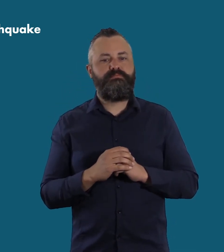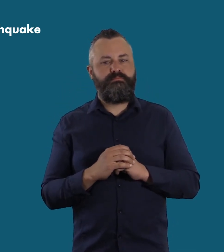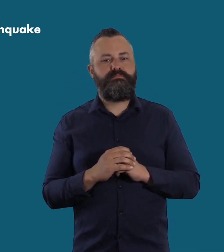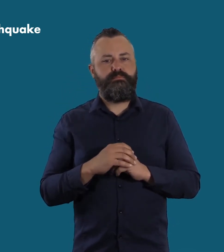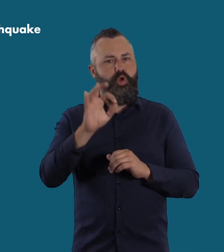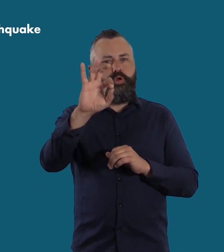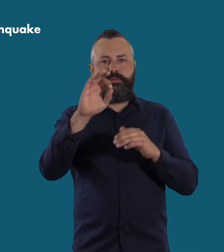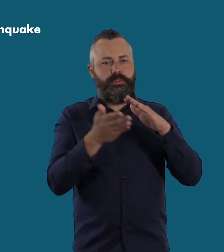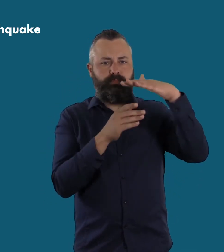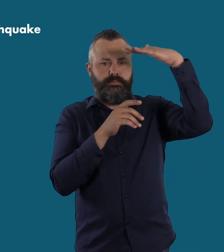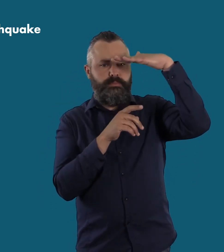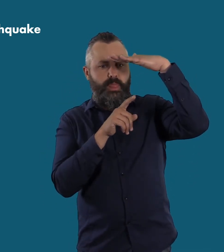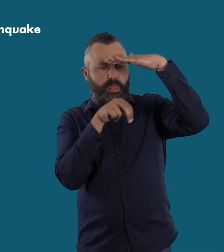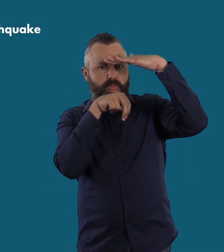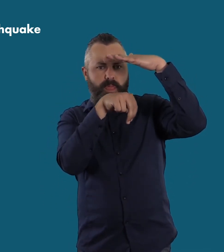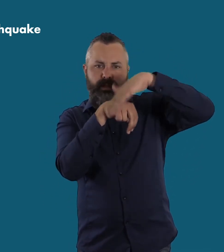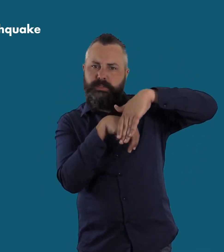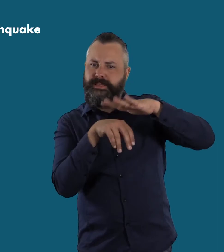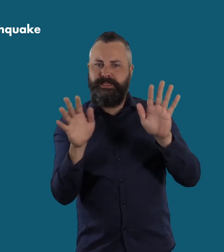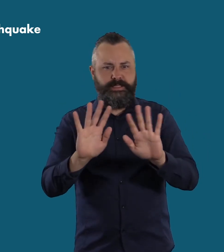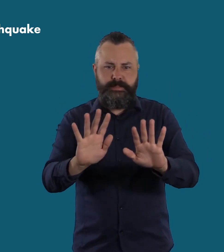Do not stand under awnings or parapets because they may collapse.